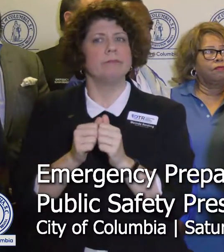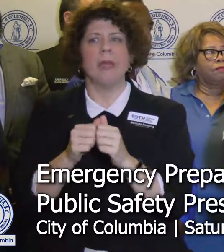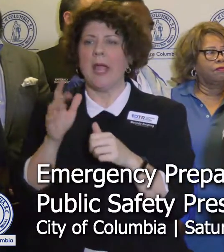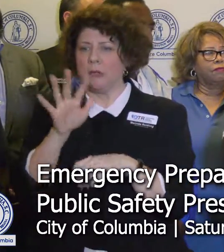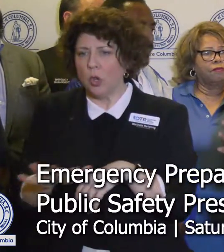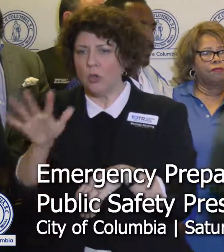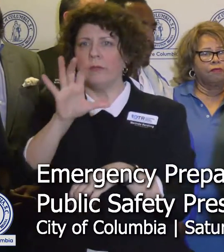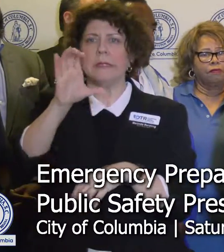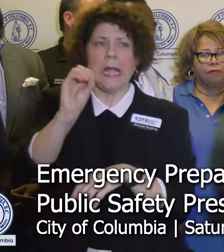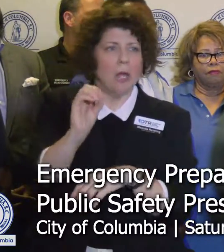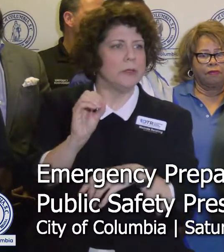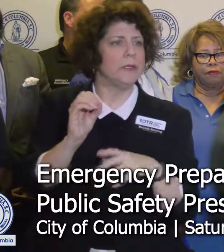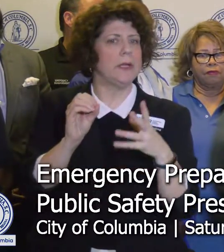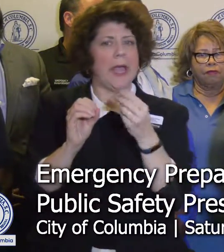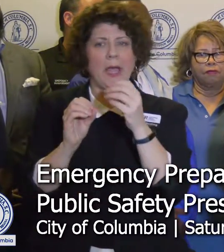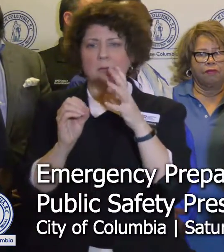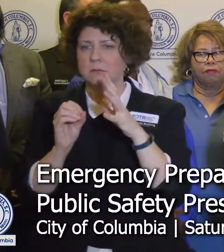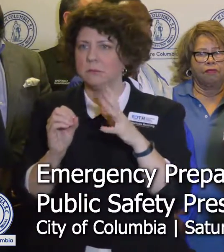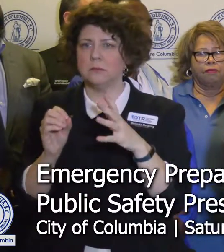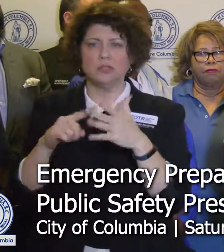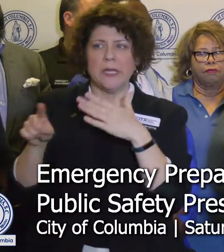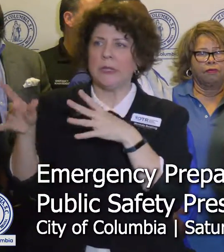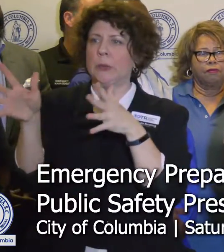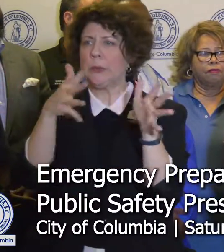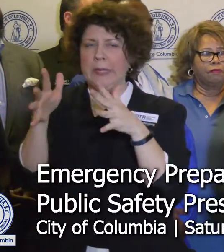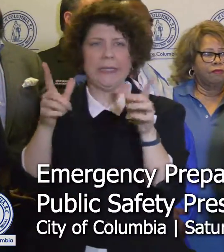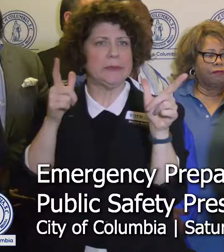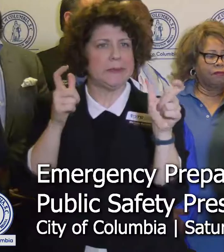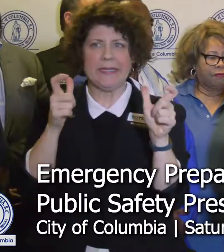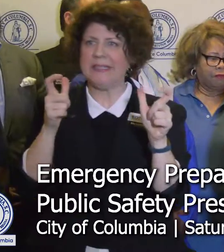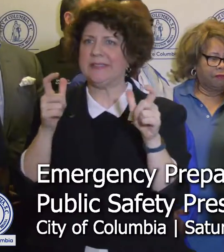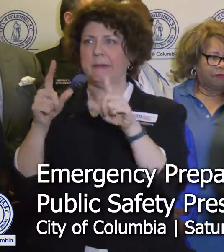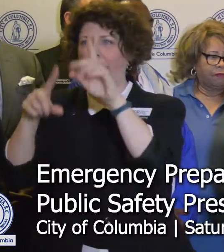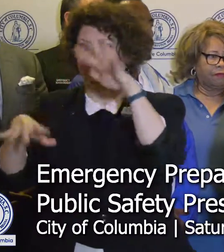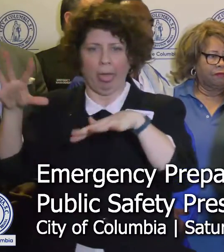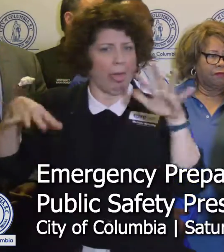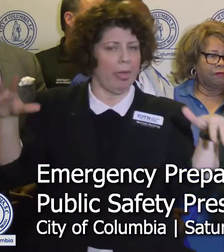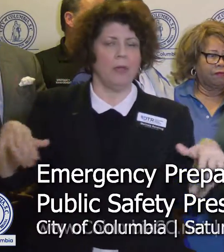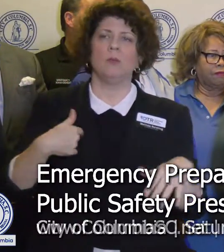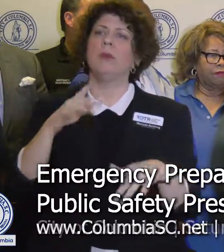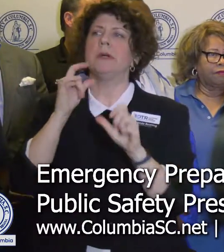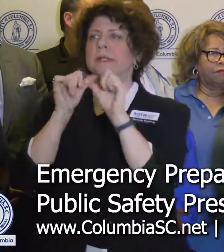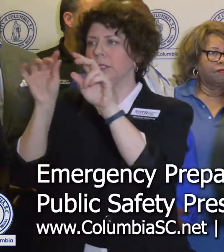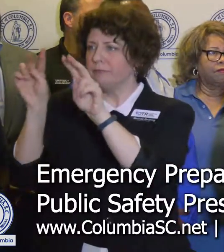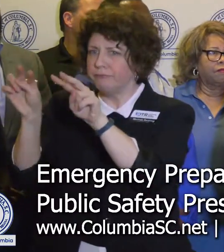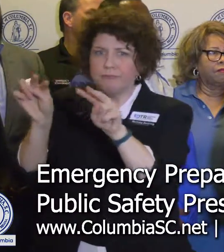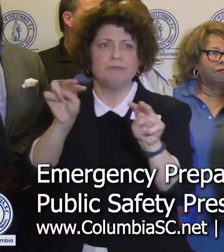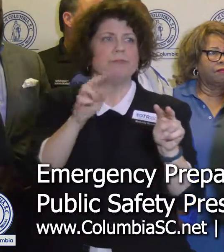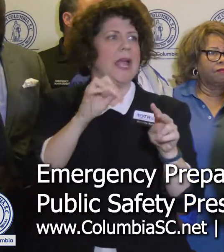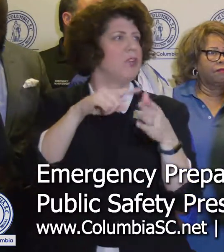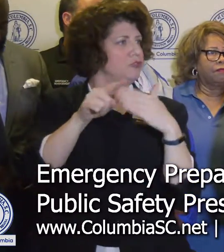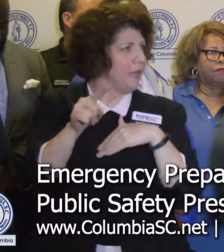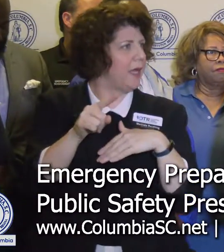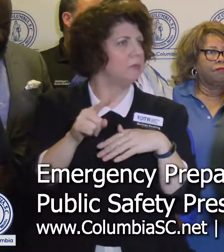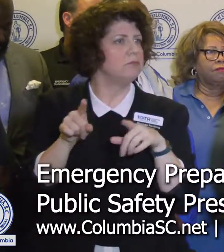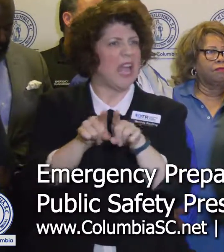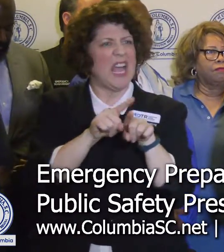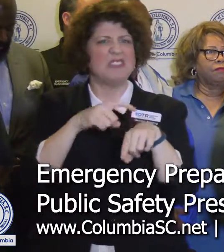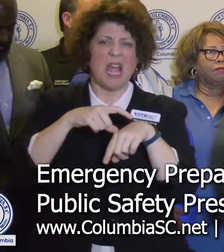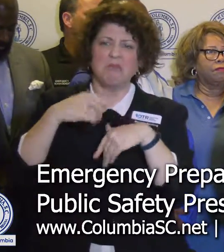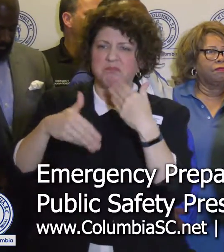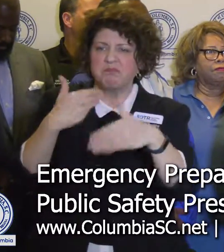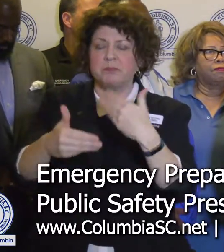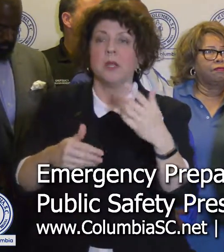county and throughout, the wind speeds vary. So we'll continue to monitor and check those things as we go through.